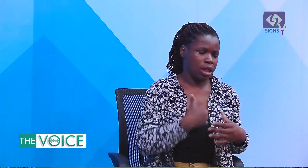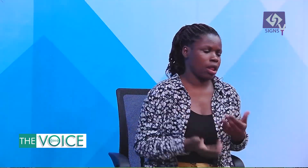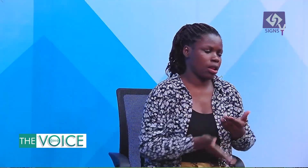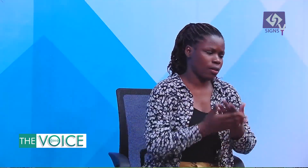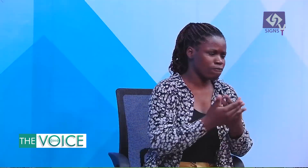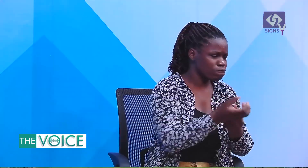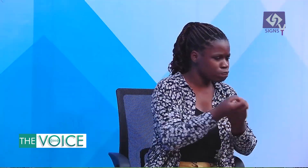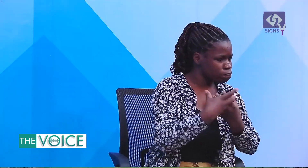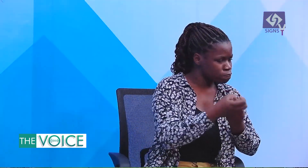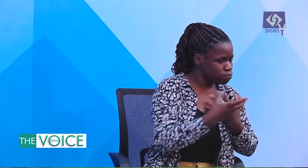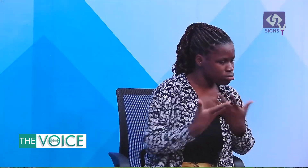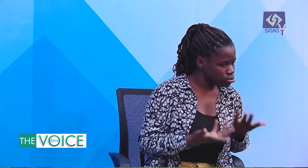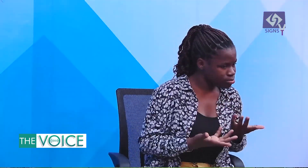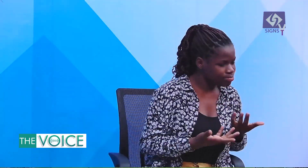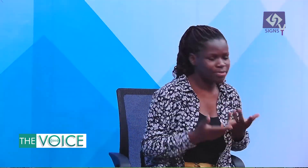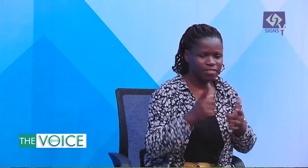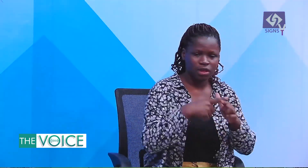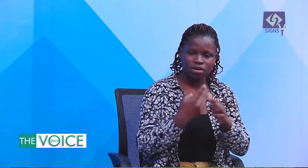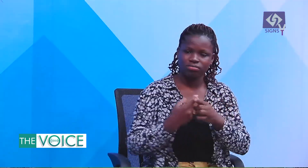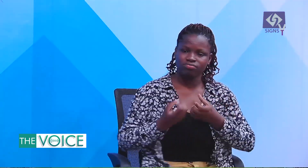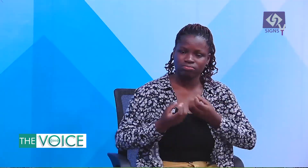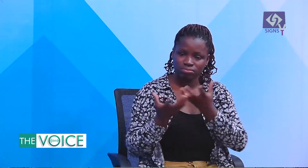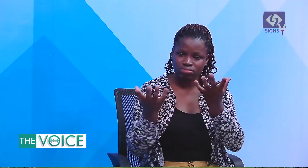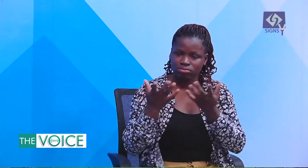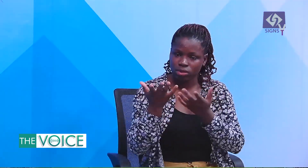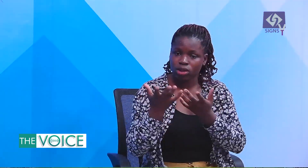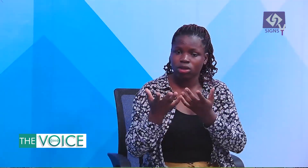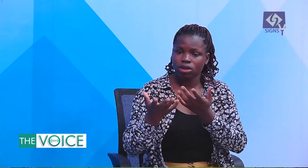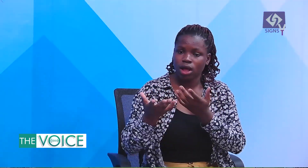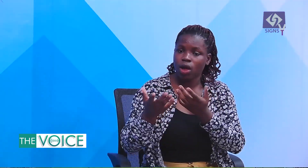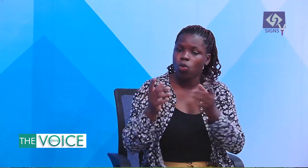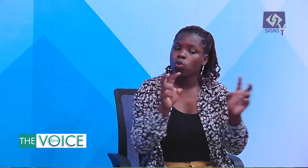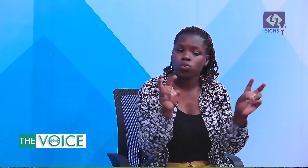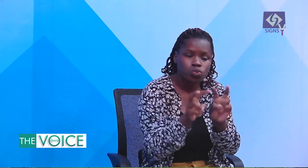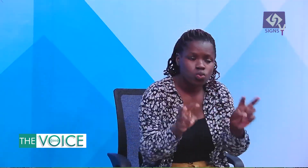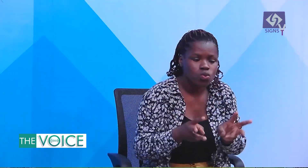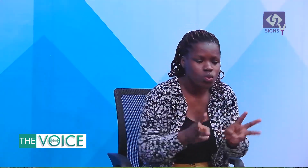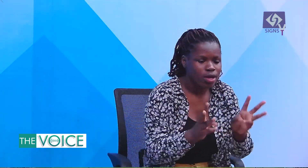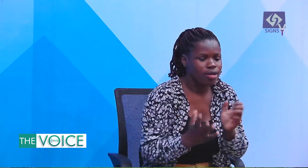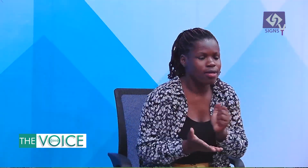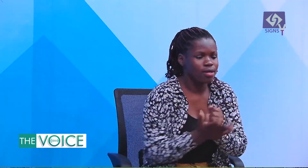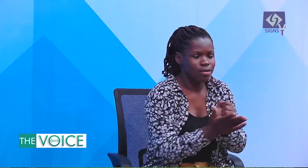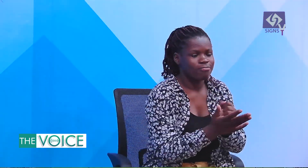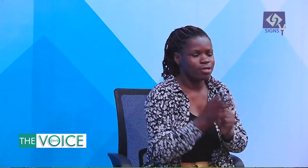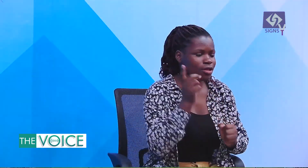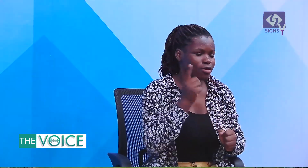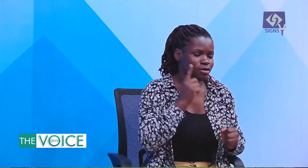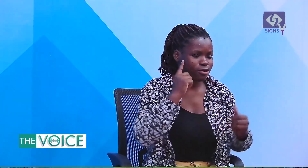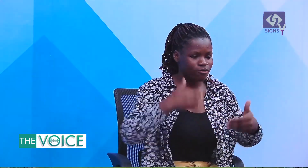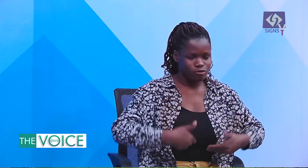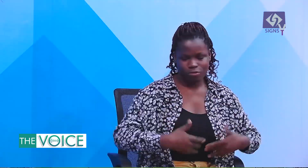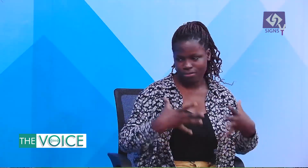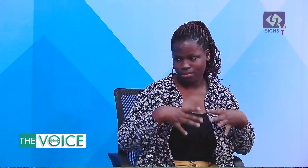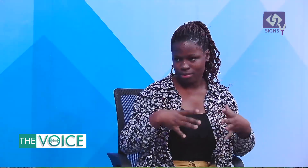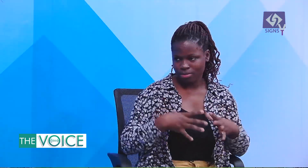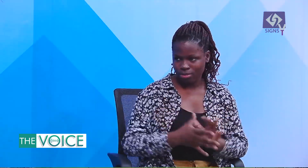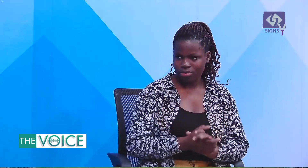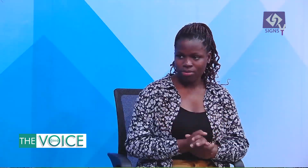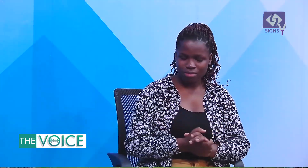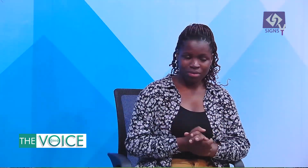young age, as they grow to adulthood, they are ready to actually have their voices out there, and teaching them how